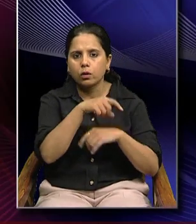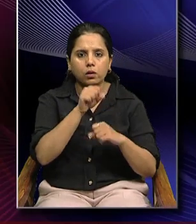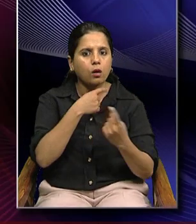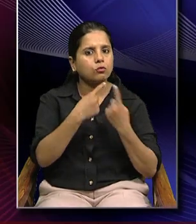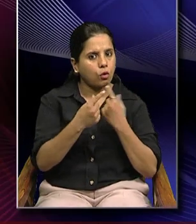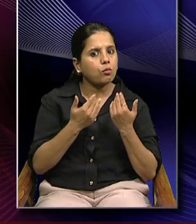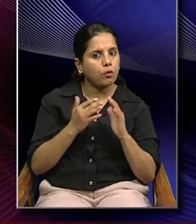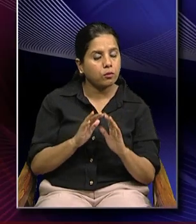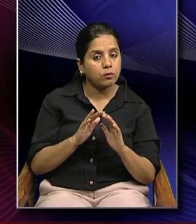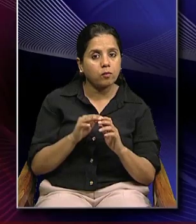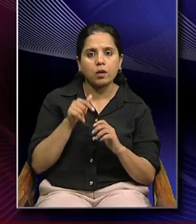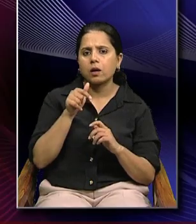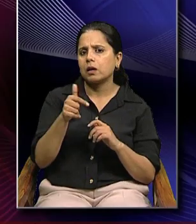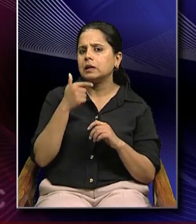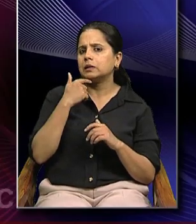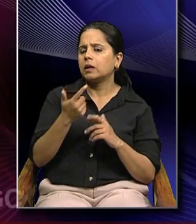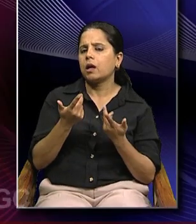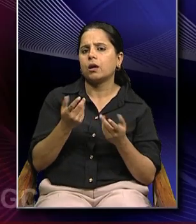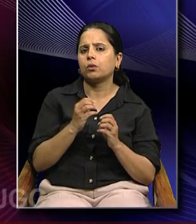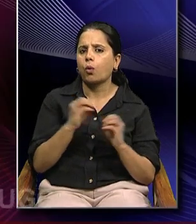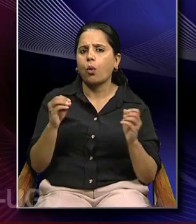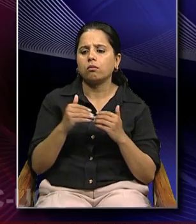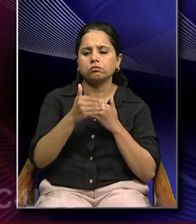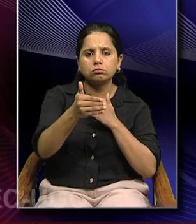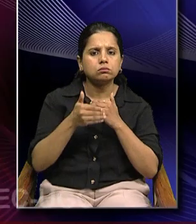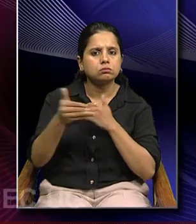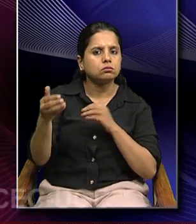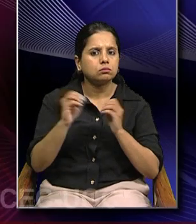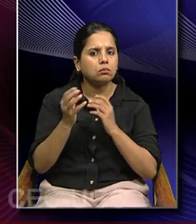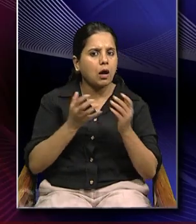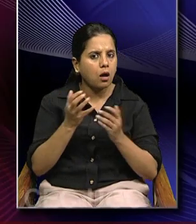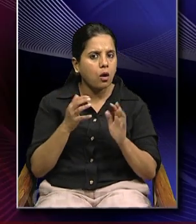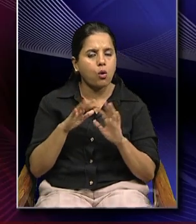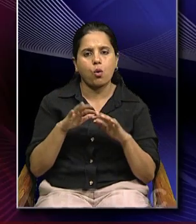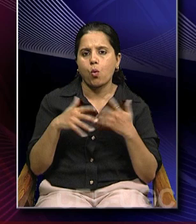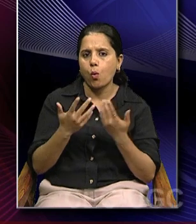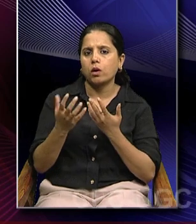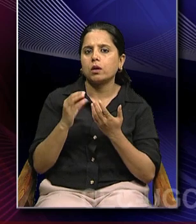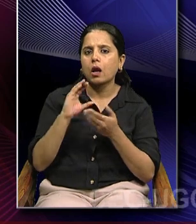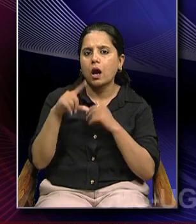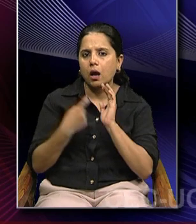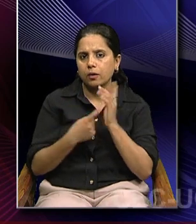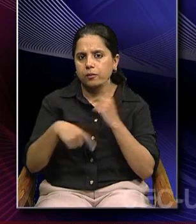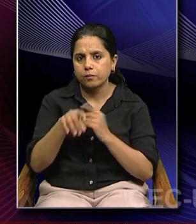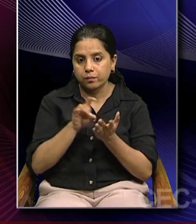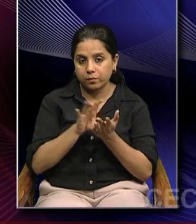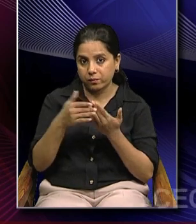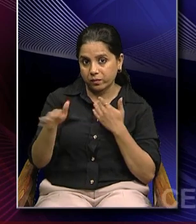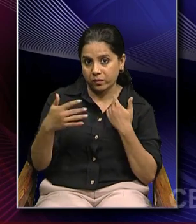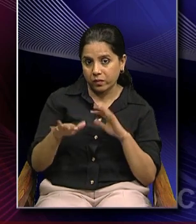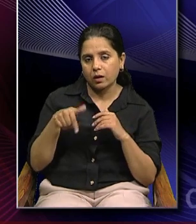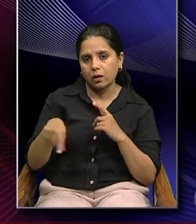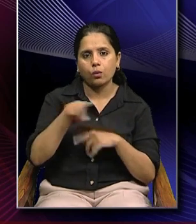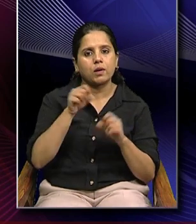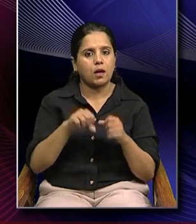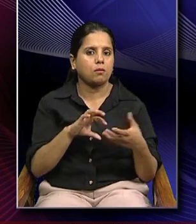So, there are no distances between the marketers and customers. That has eliminated, and now we can co-create